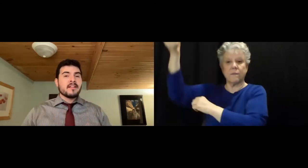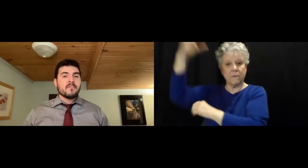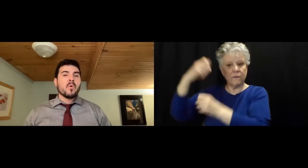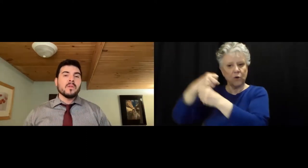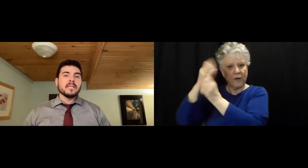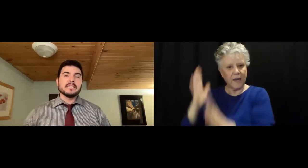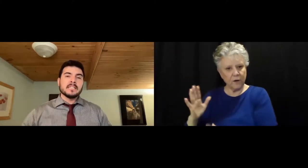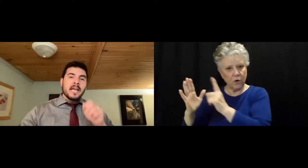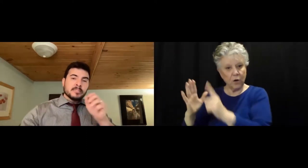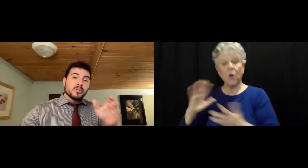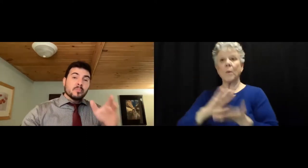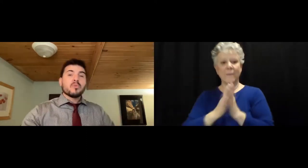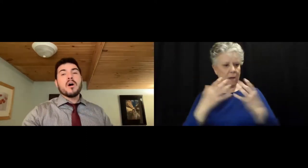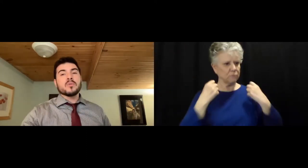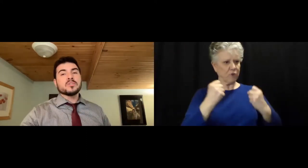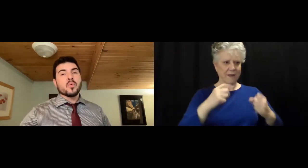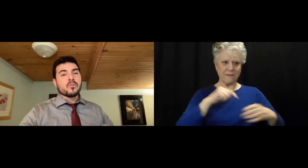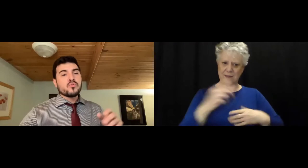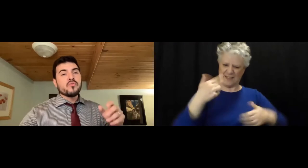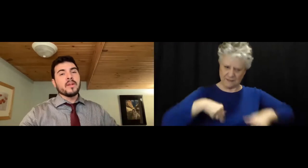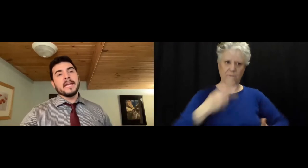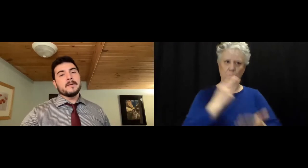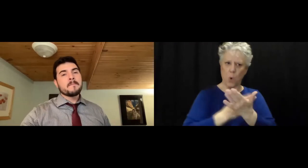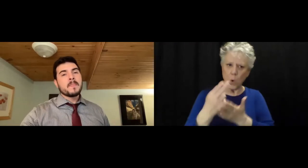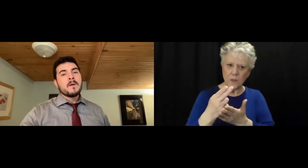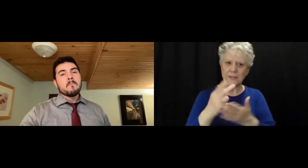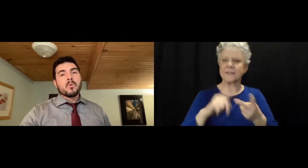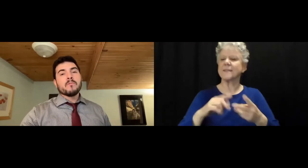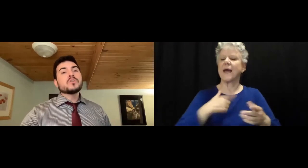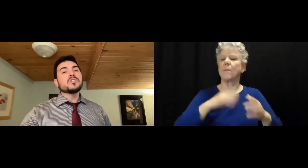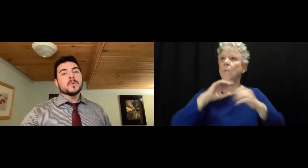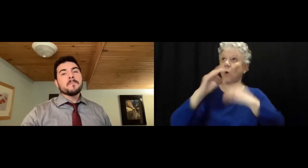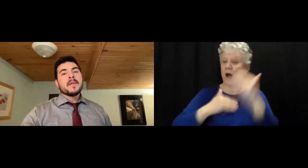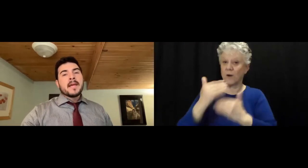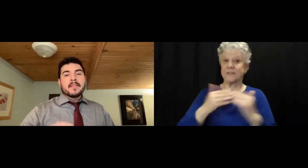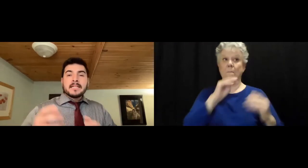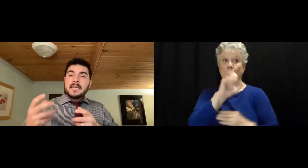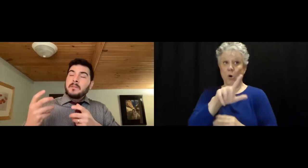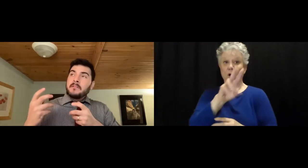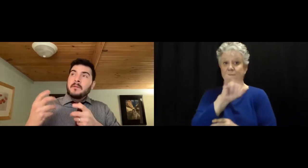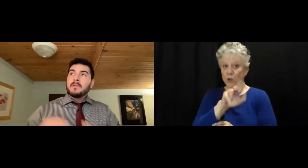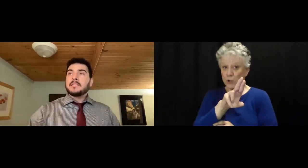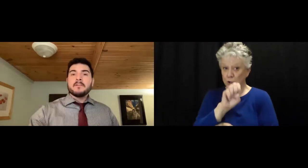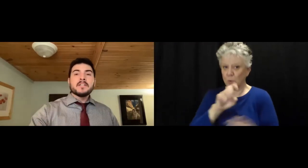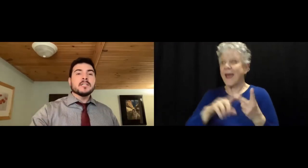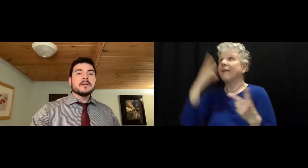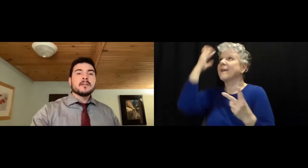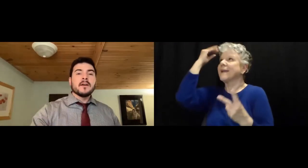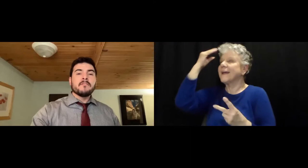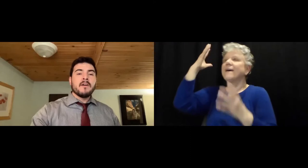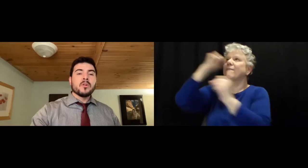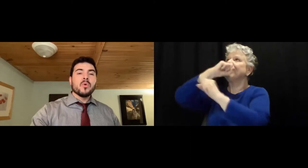in this life for holiness and spiritual progress toward our twofold end, moral virtue and the contemplative beatific